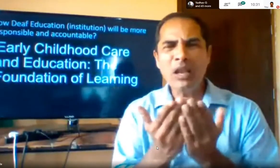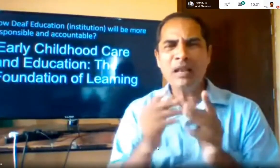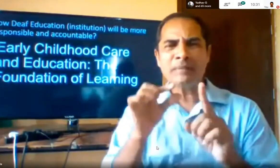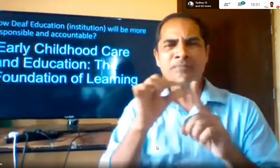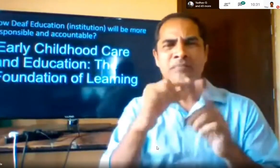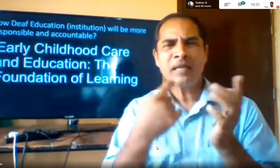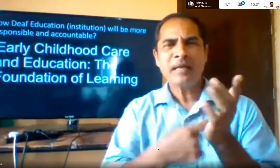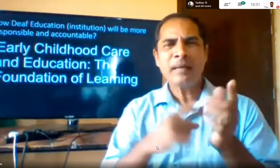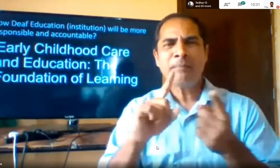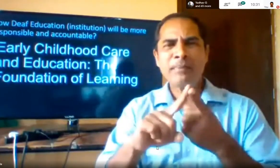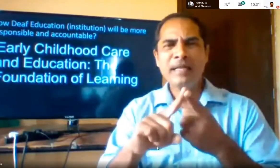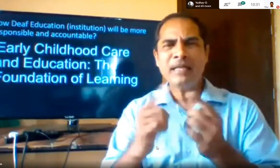so preschool,